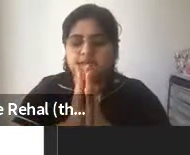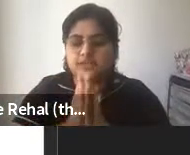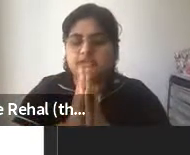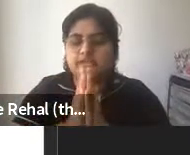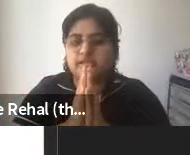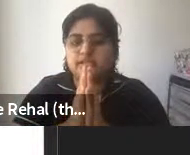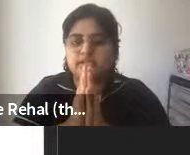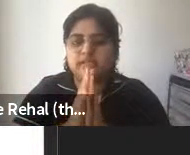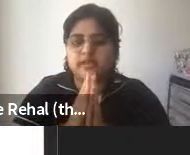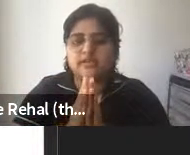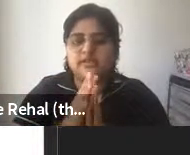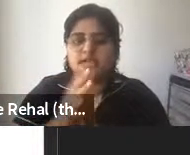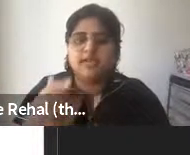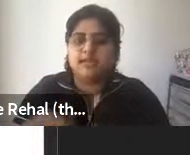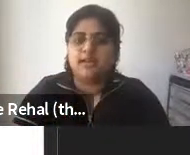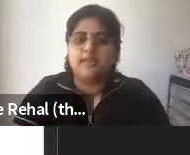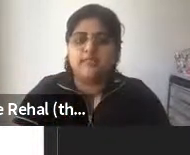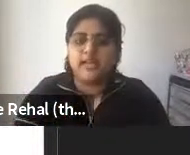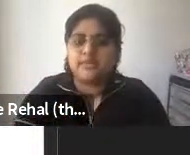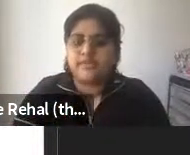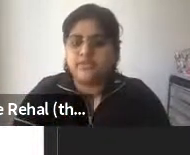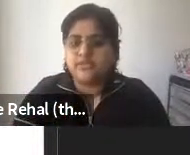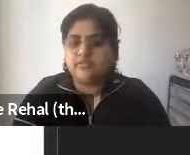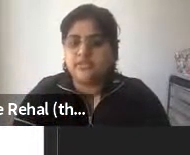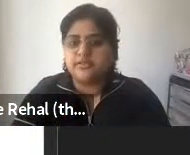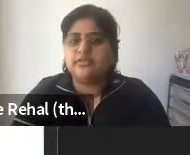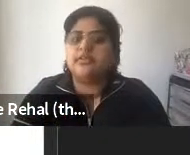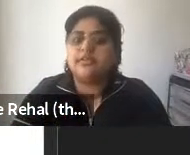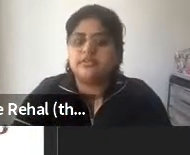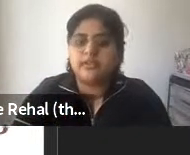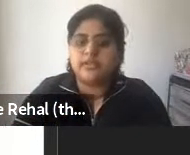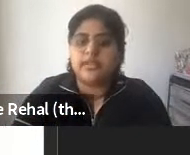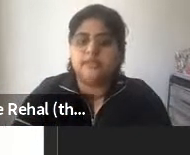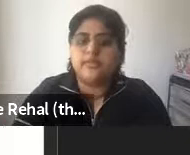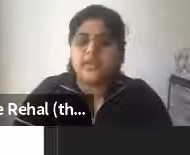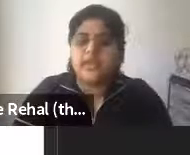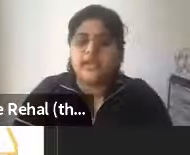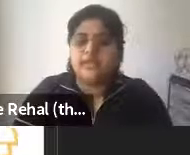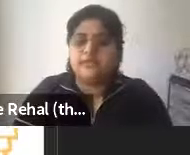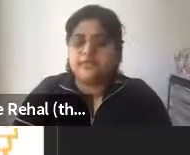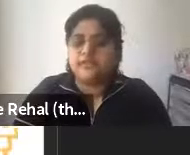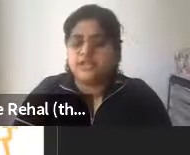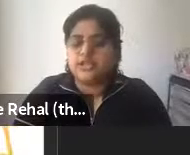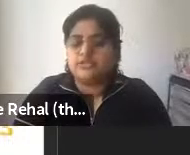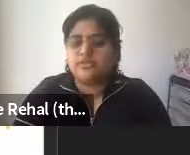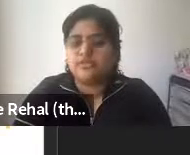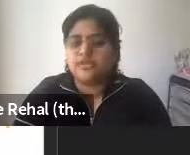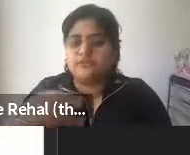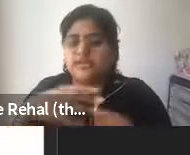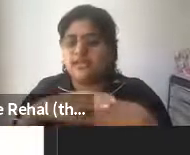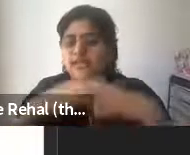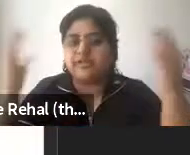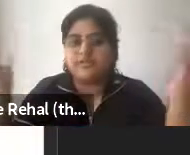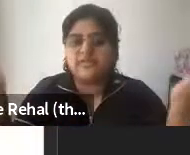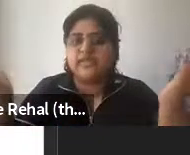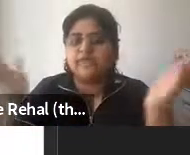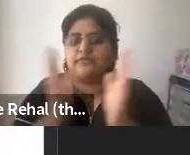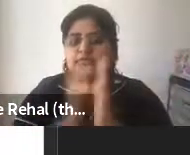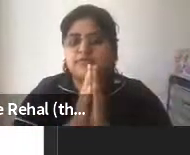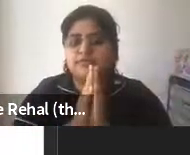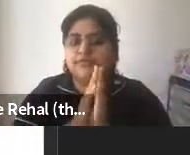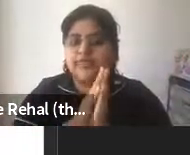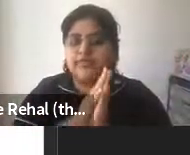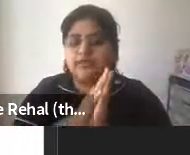that being my entry into community arts. And I was able to build a community through Crip Collab. And the first issue of this collaborative